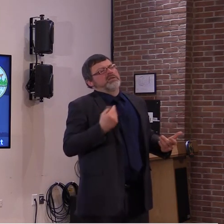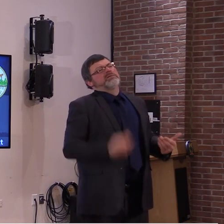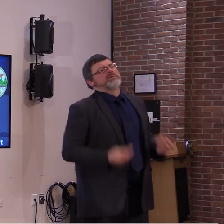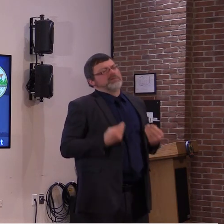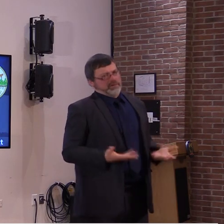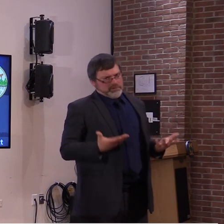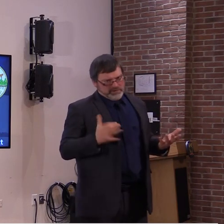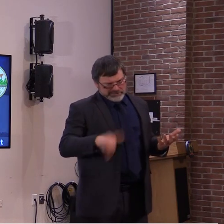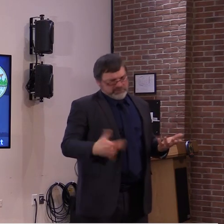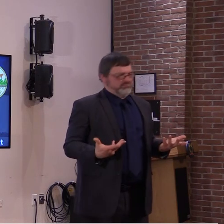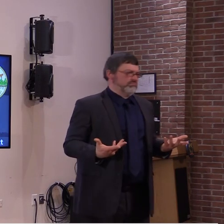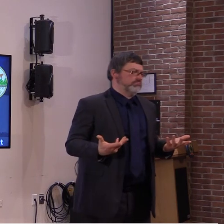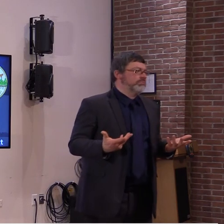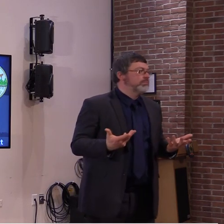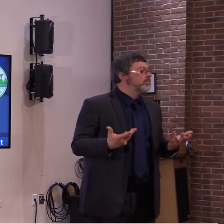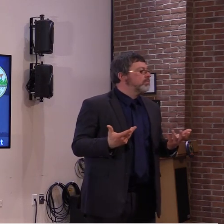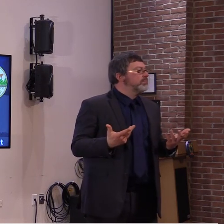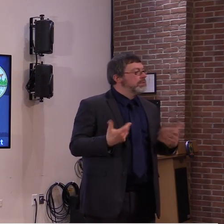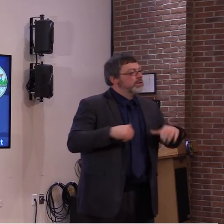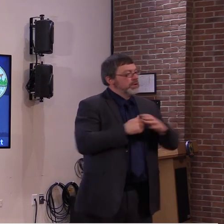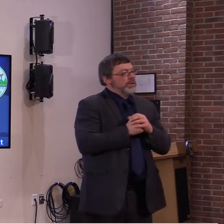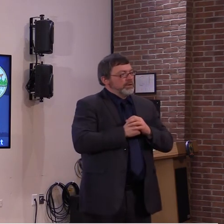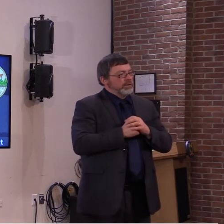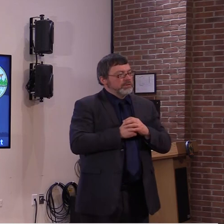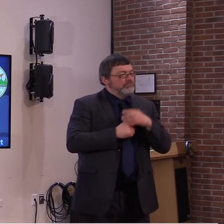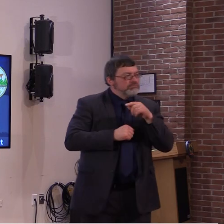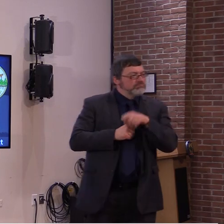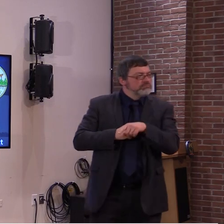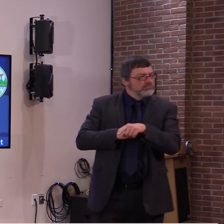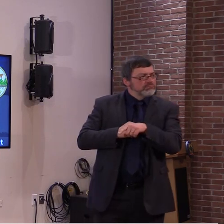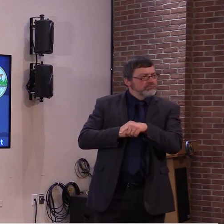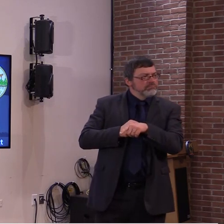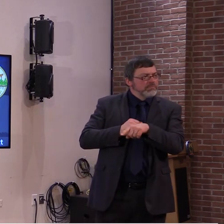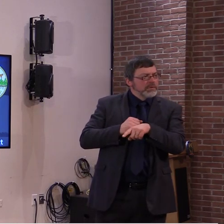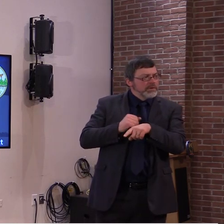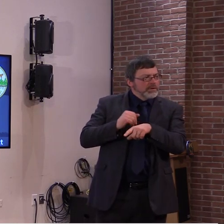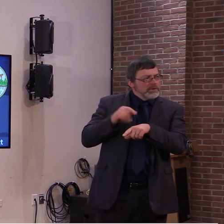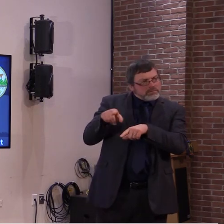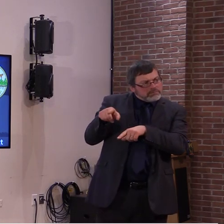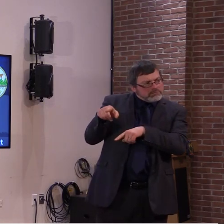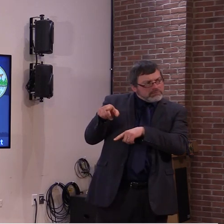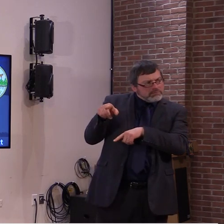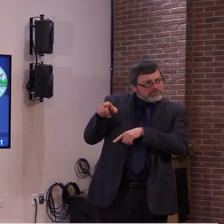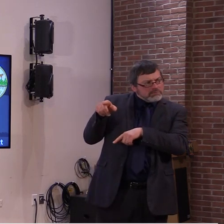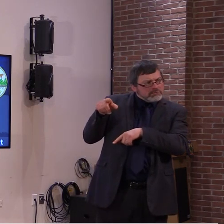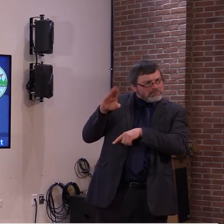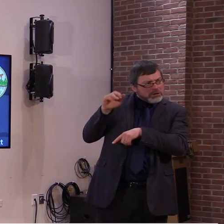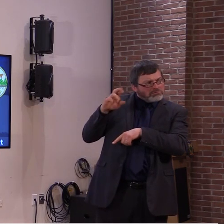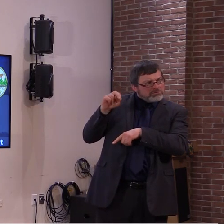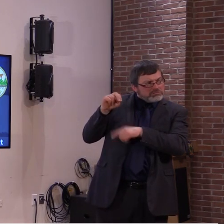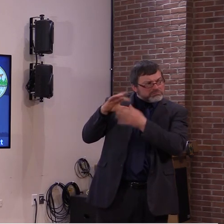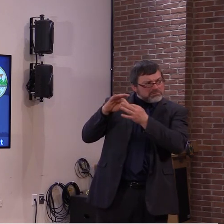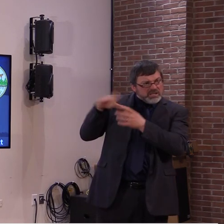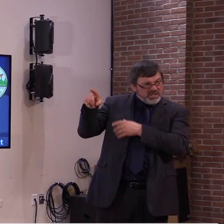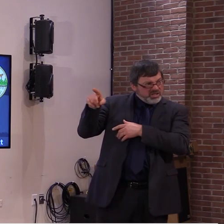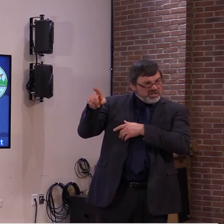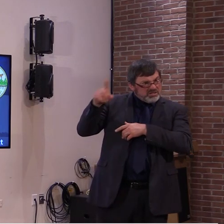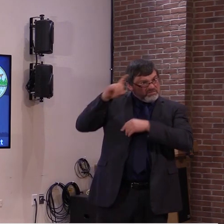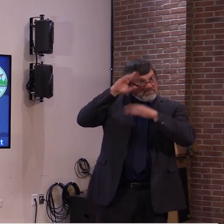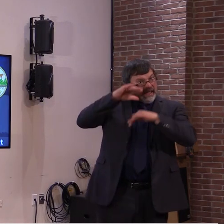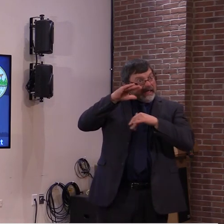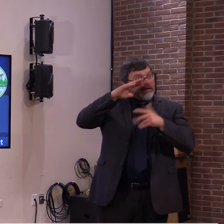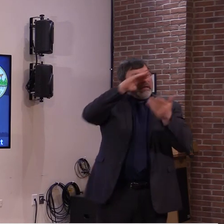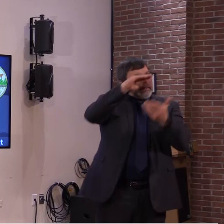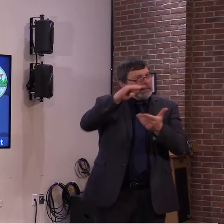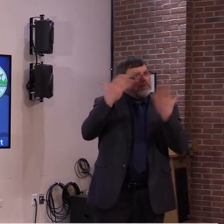interruption as the administrations change? I personally don't believe there'll be an interruption. I